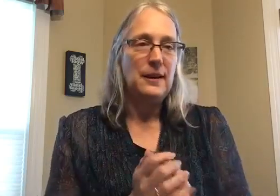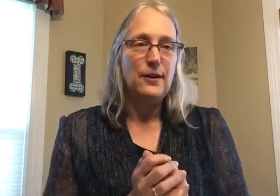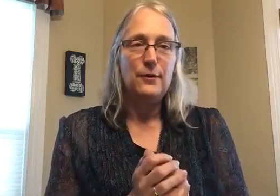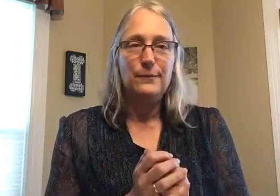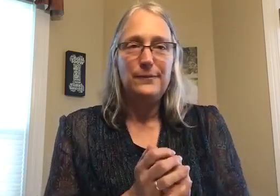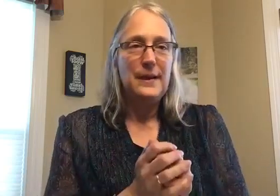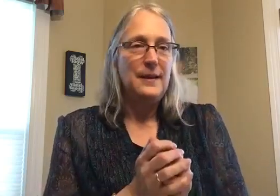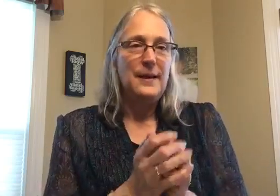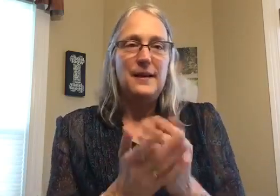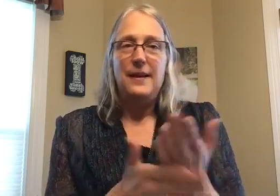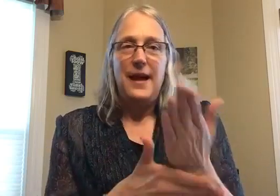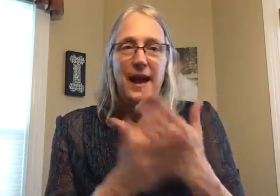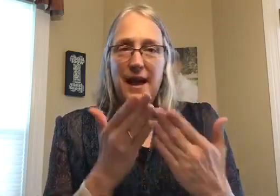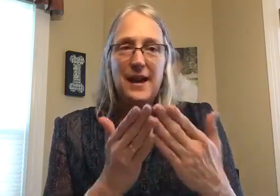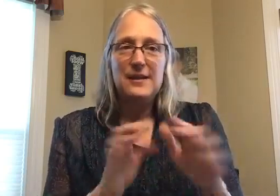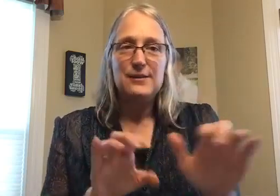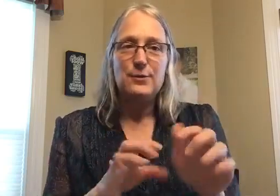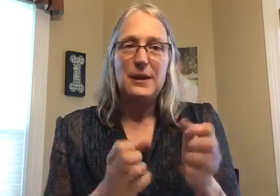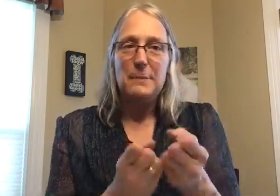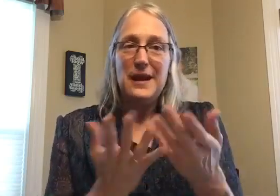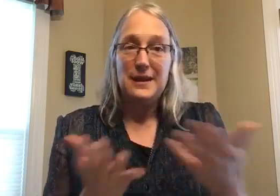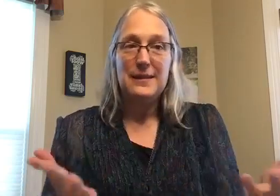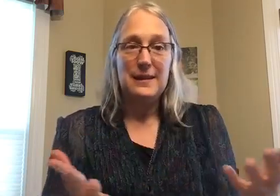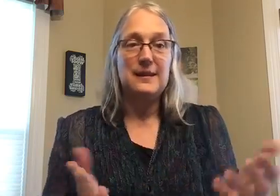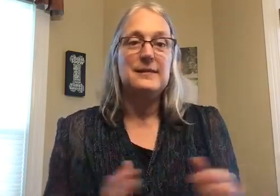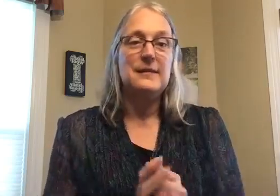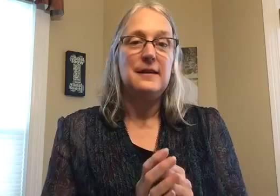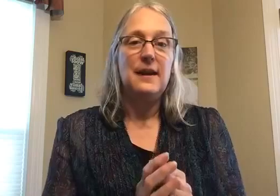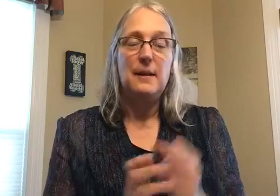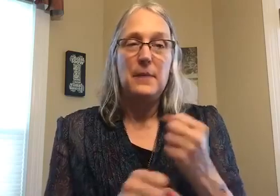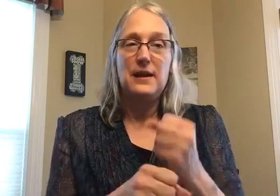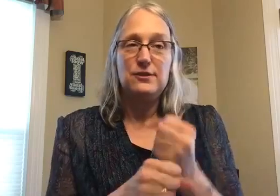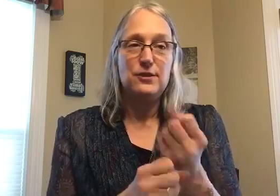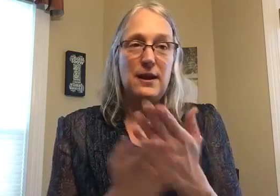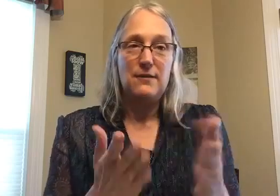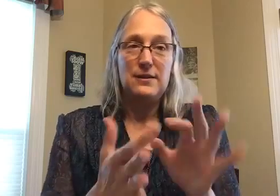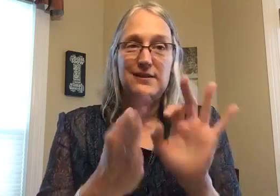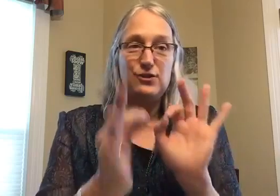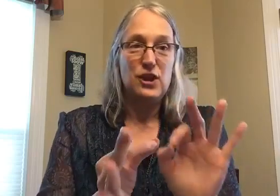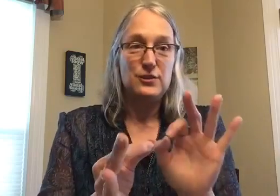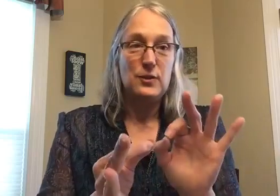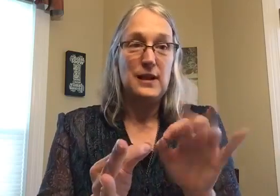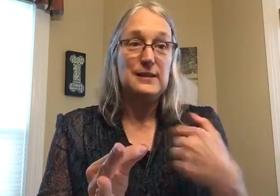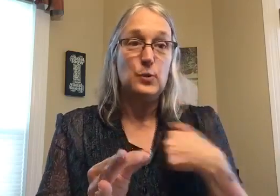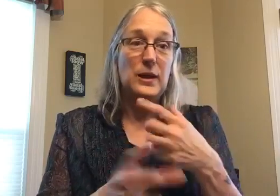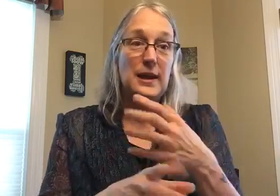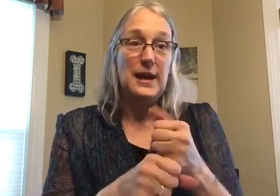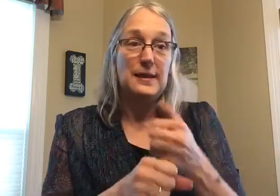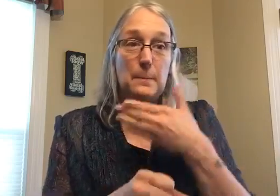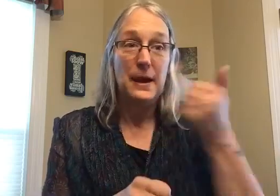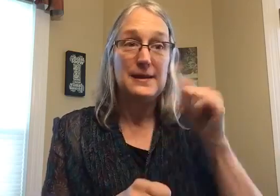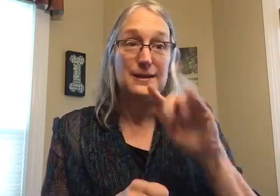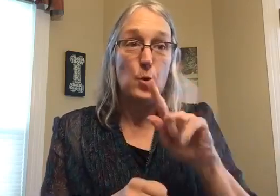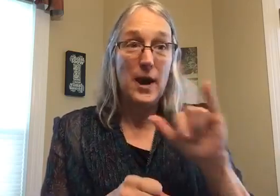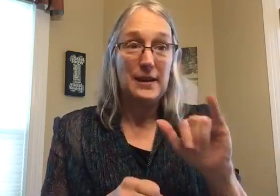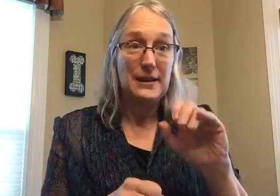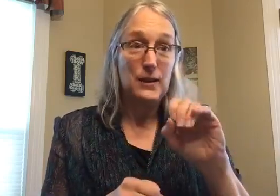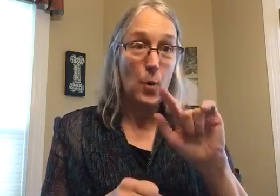know, hand doing many things and making sure everything's just right so we get the best quality